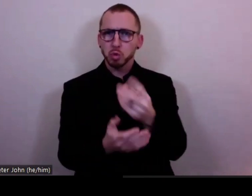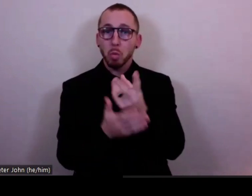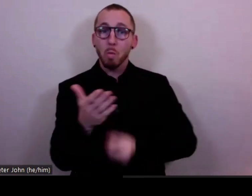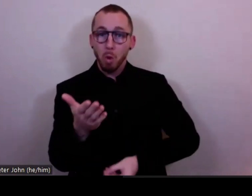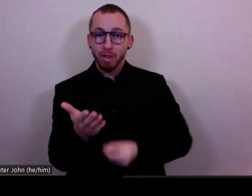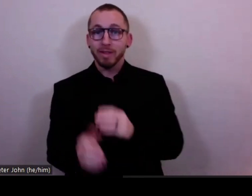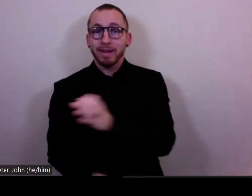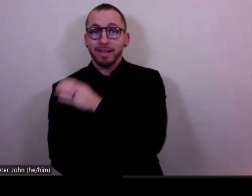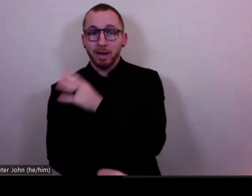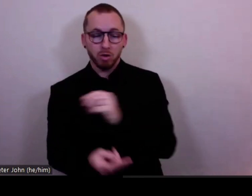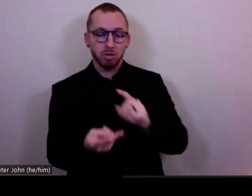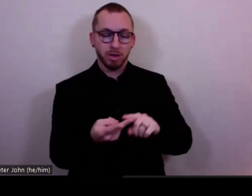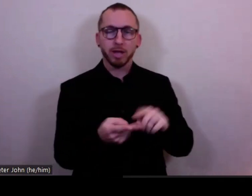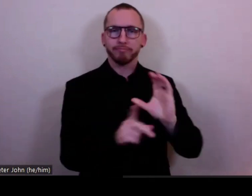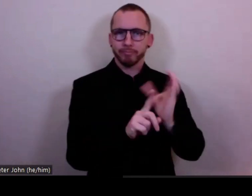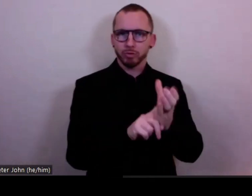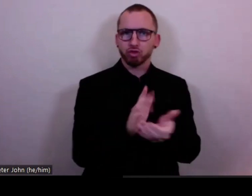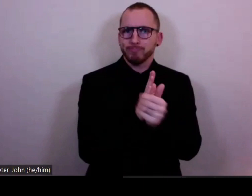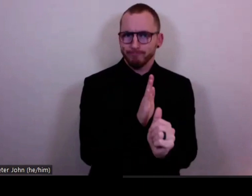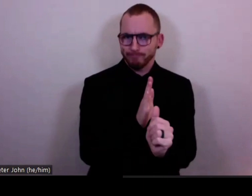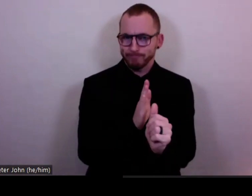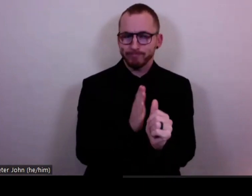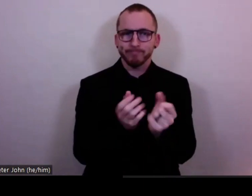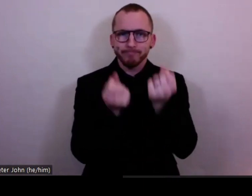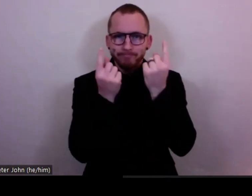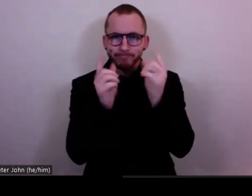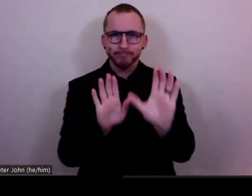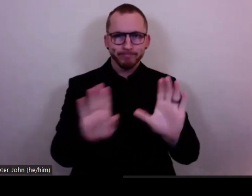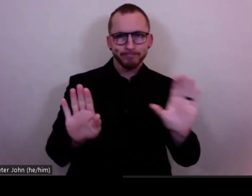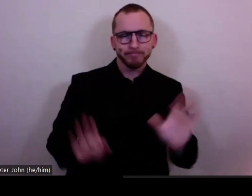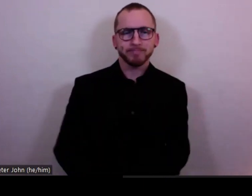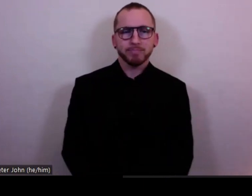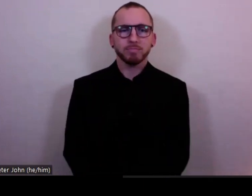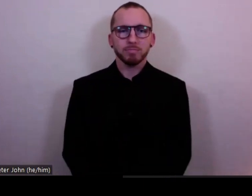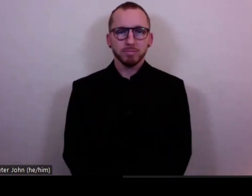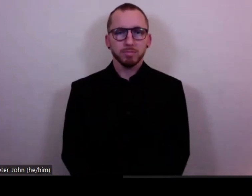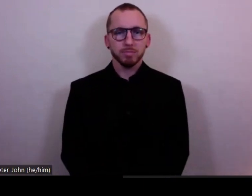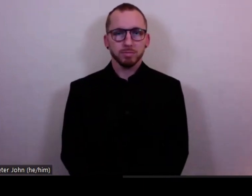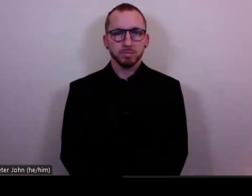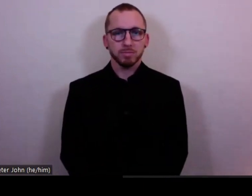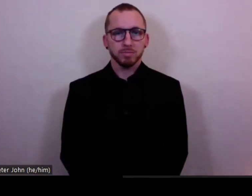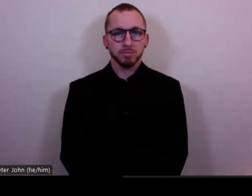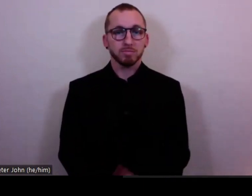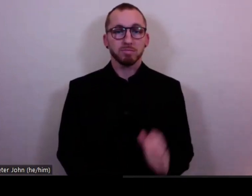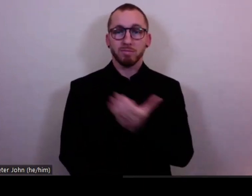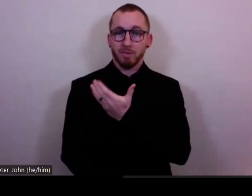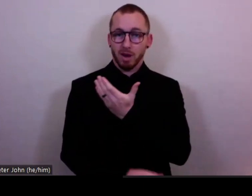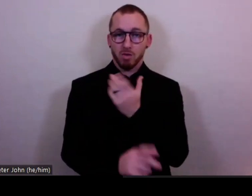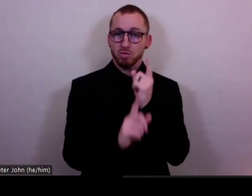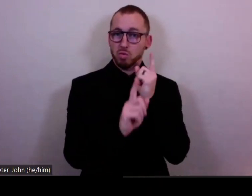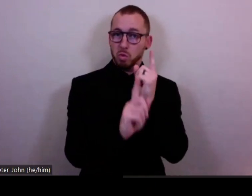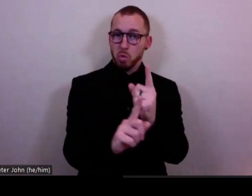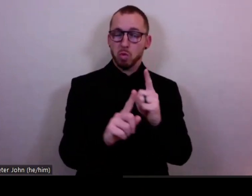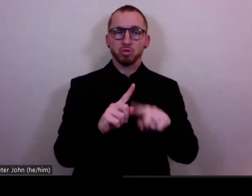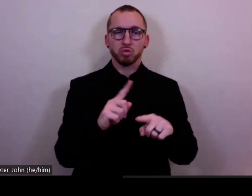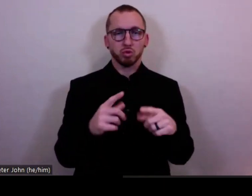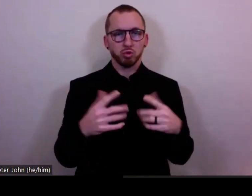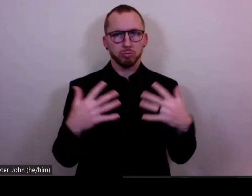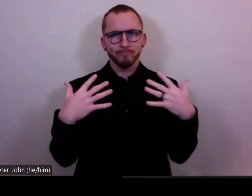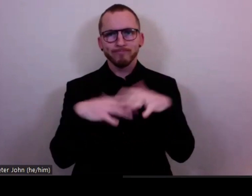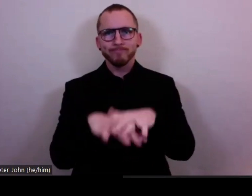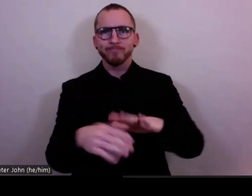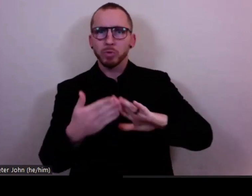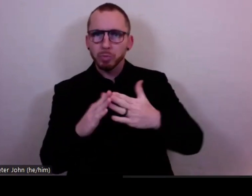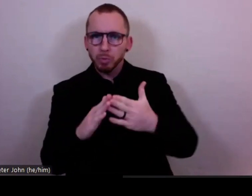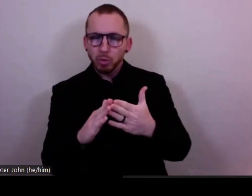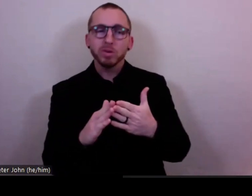access to the community, be cost-effective, and be integrated to serve our community as a whole. So we're really working to